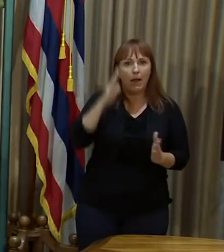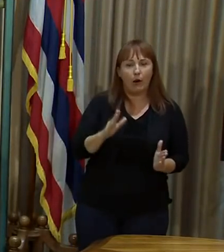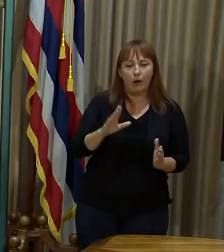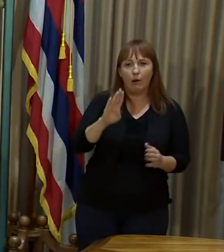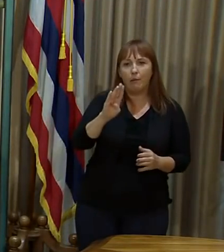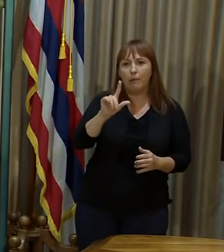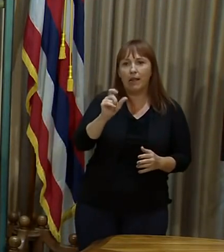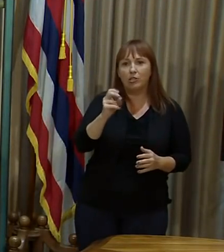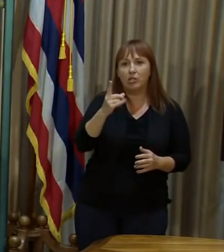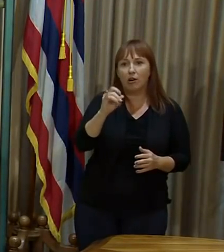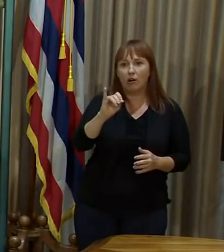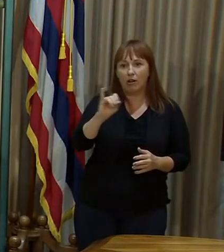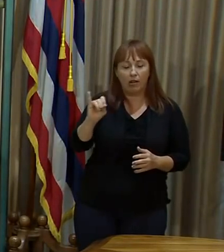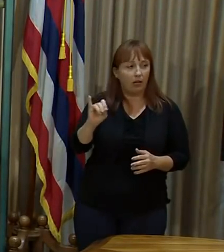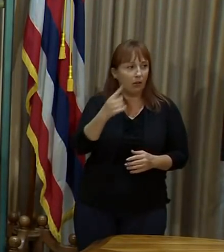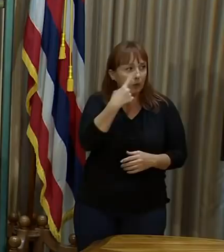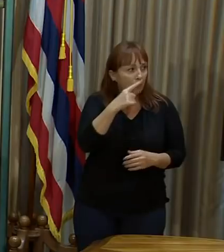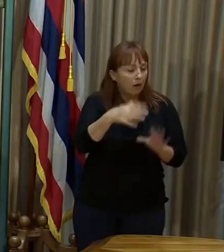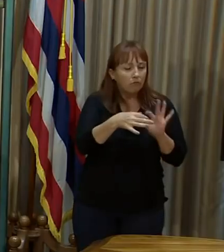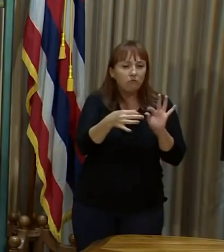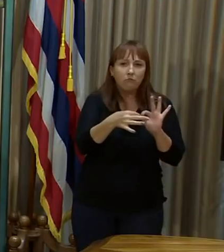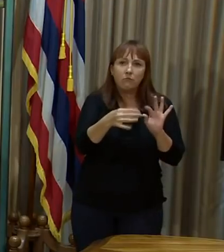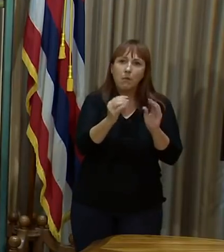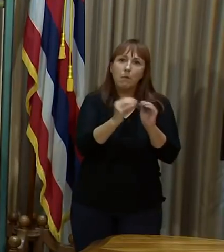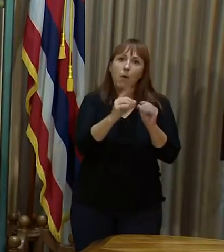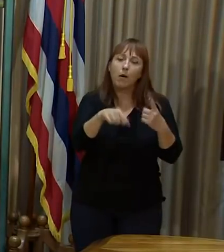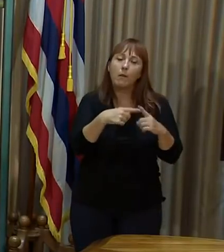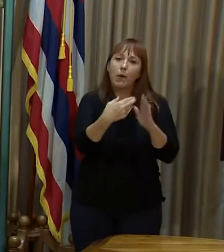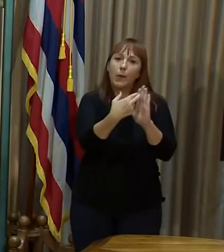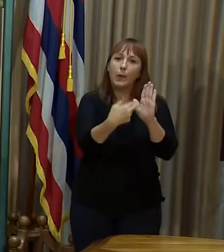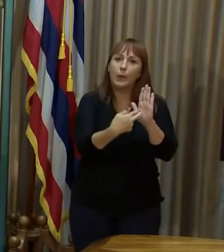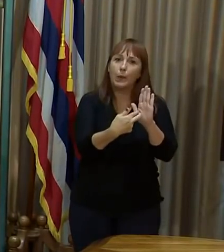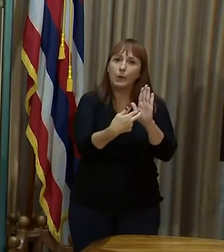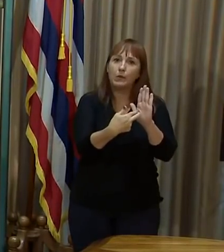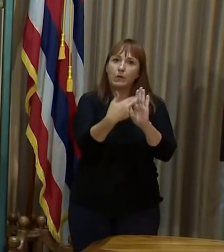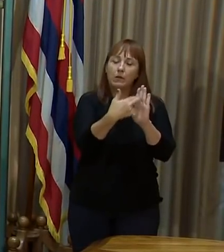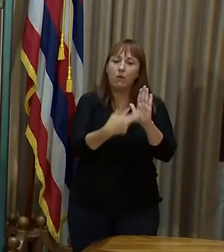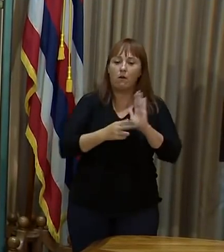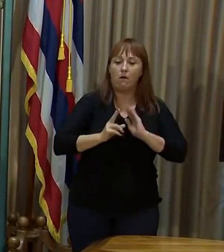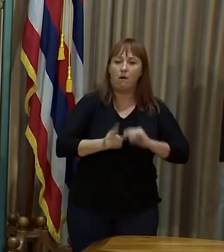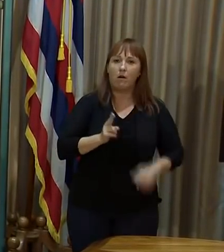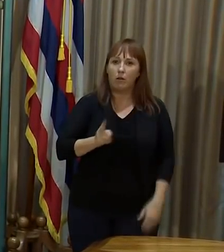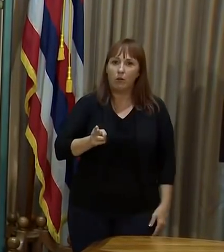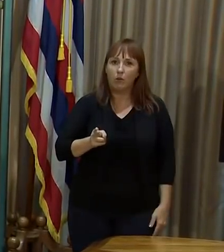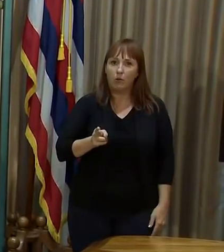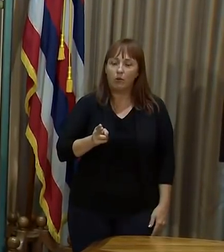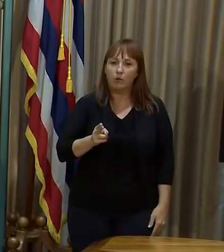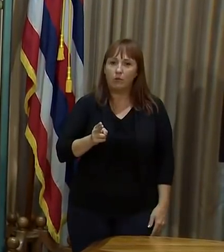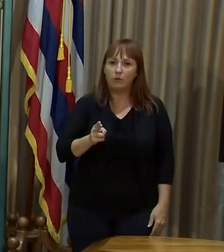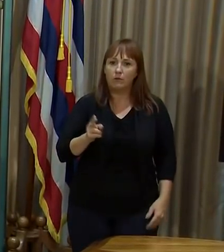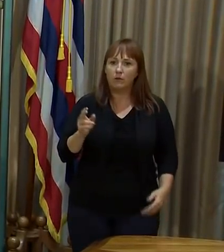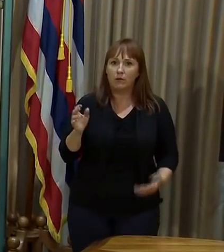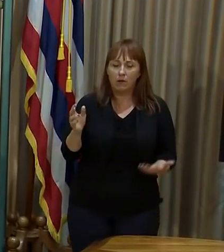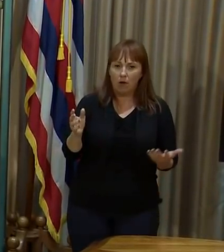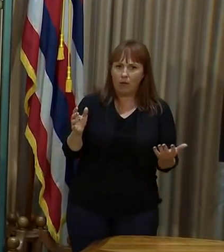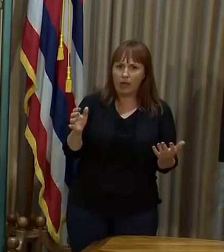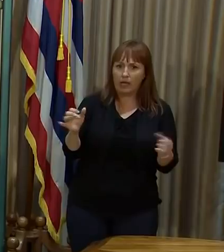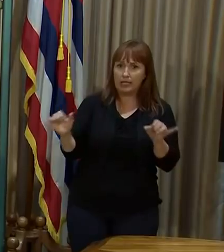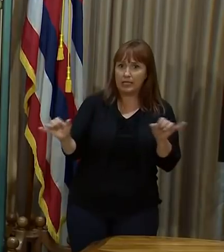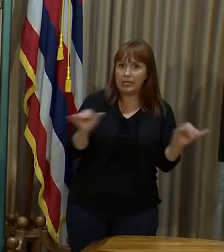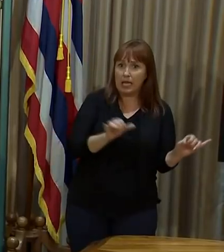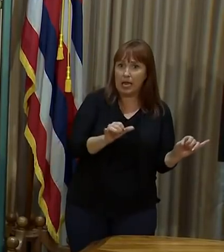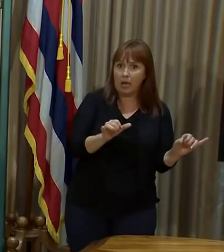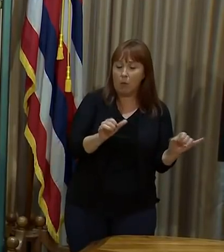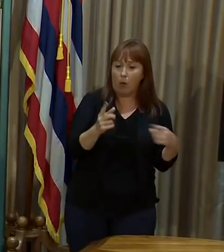about how the rules for Honolulu mirror or don't